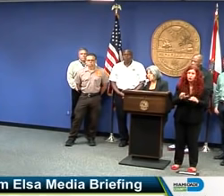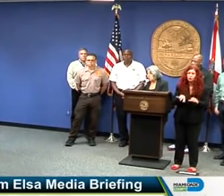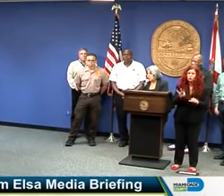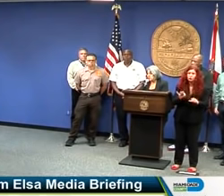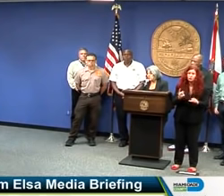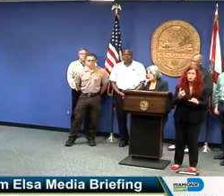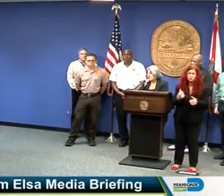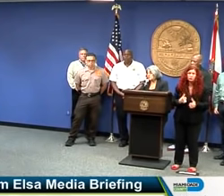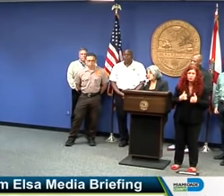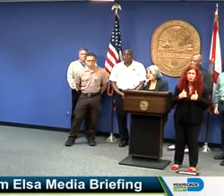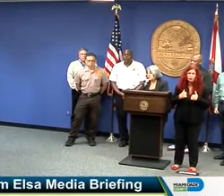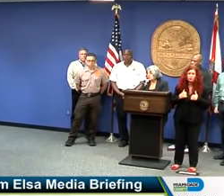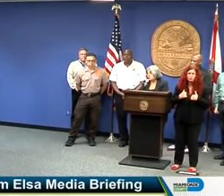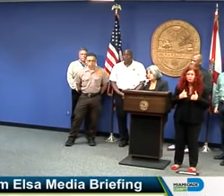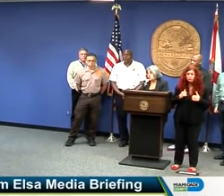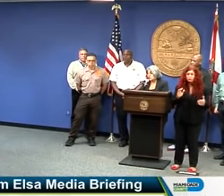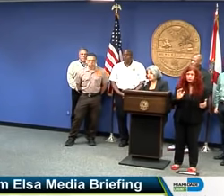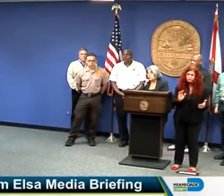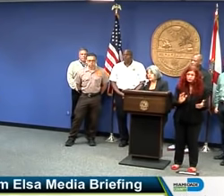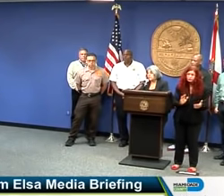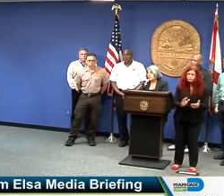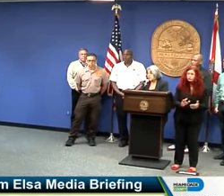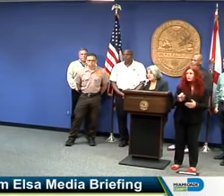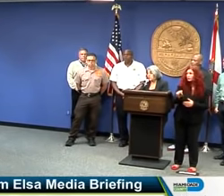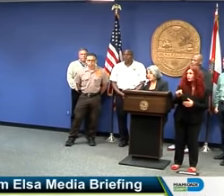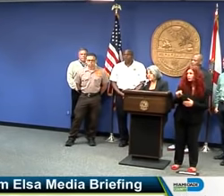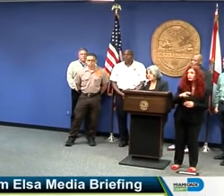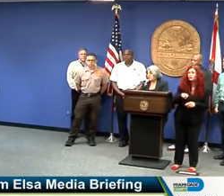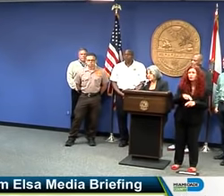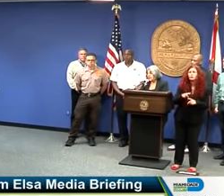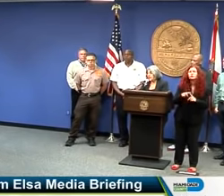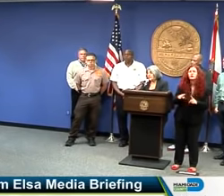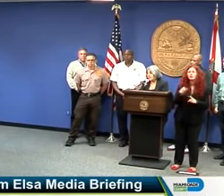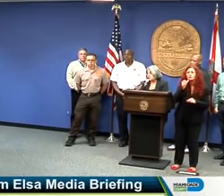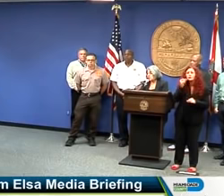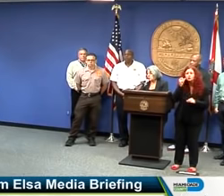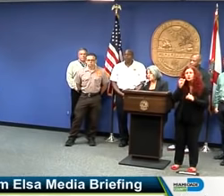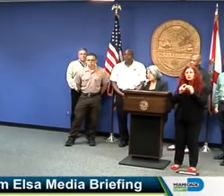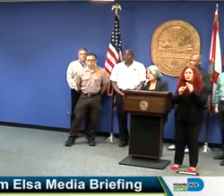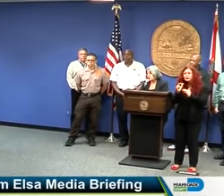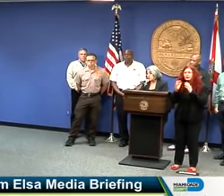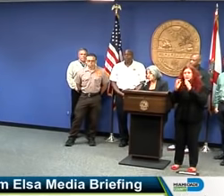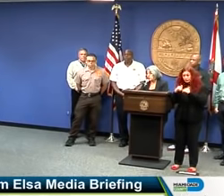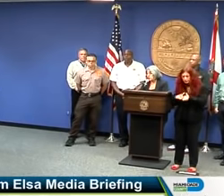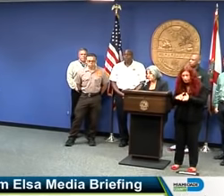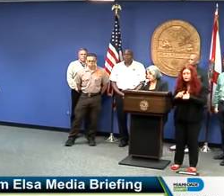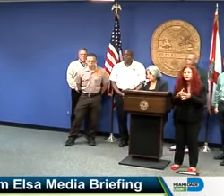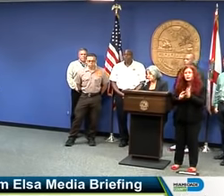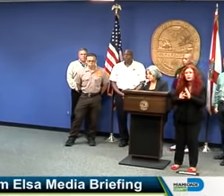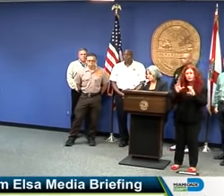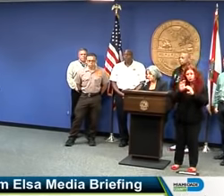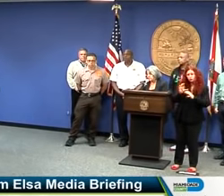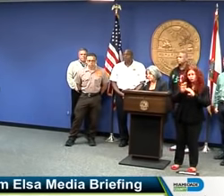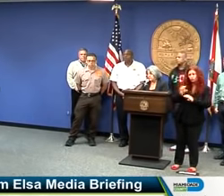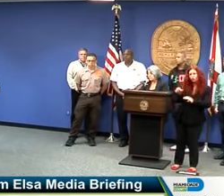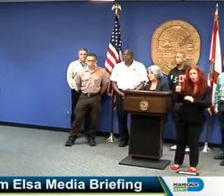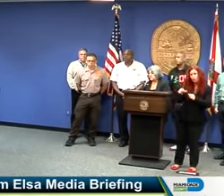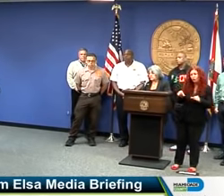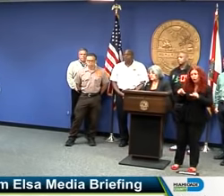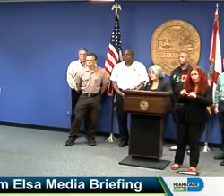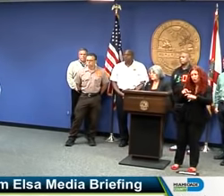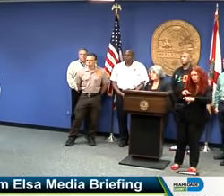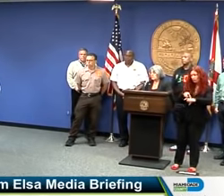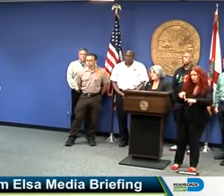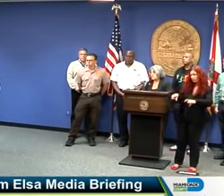just opened the possibility of search in an area where there may be voids, and that is where we're concentrating our efforts. And